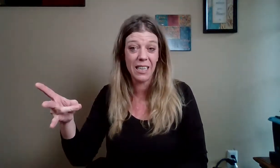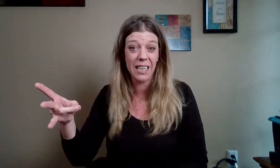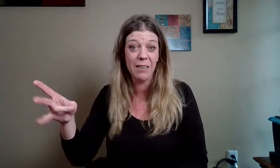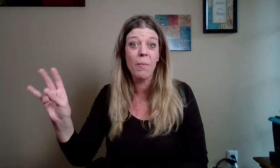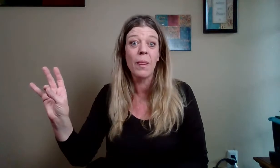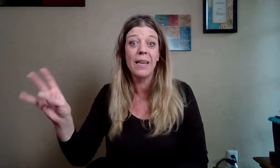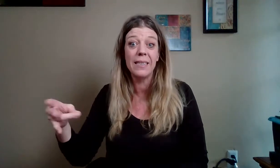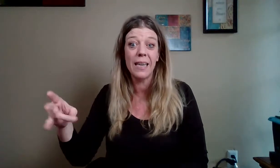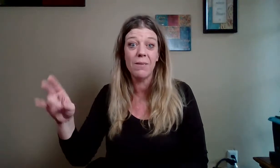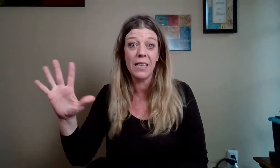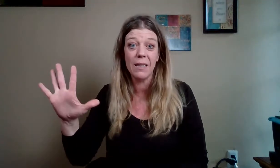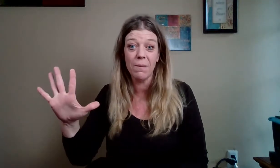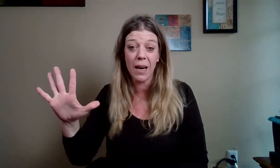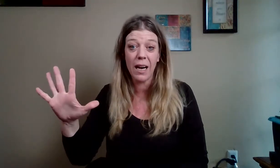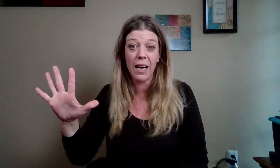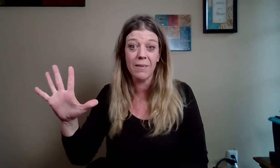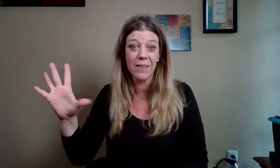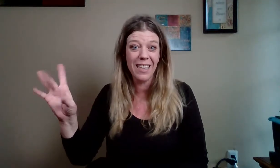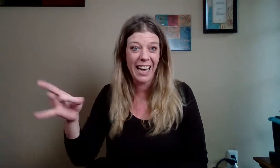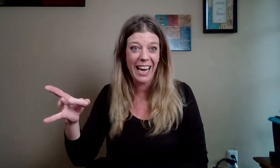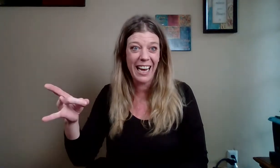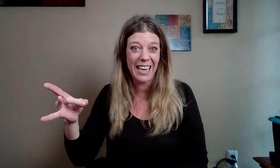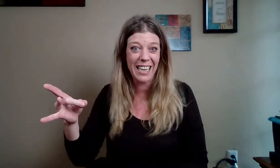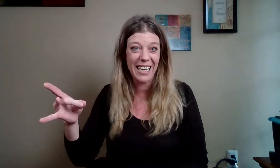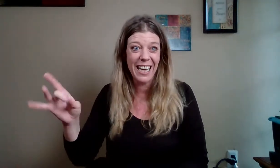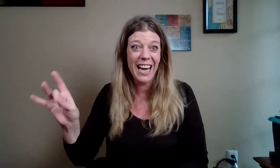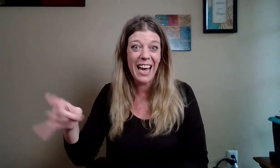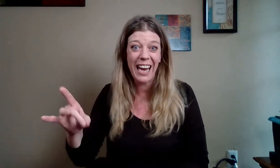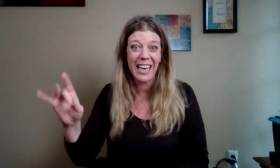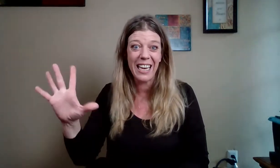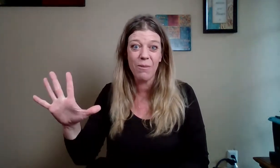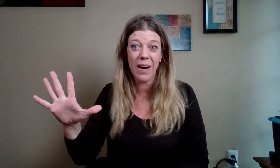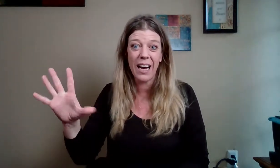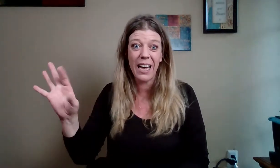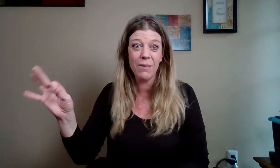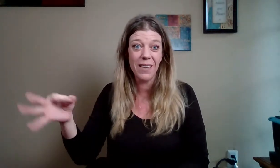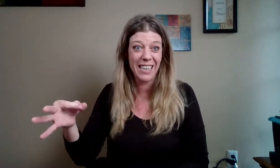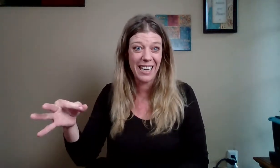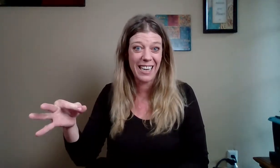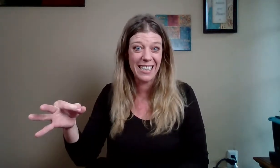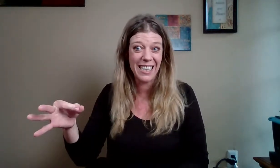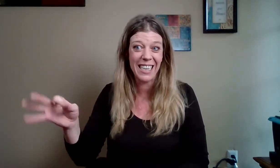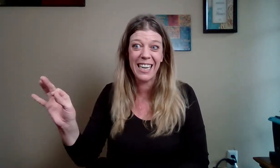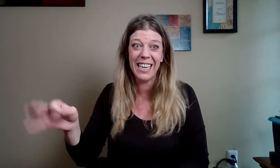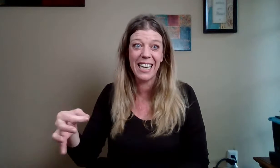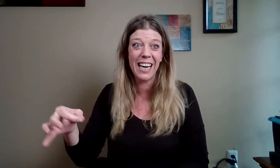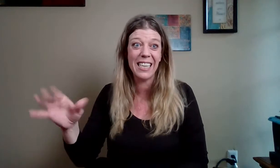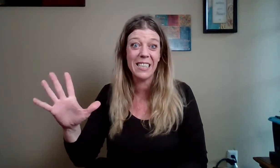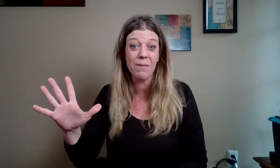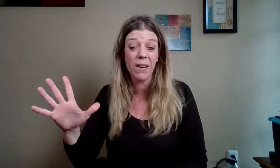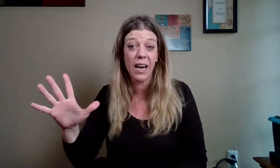70, 75, 80, 85, 90,